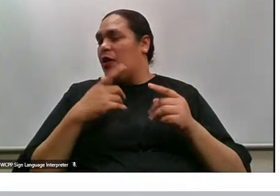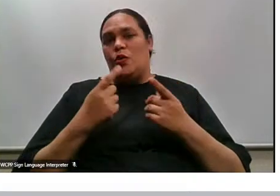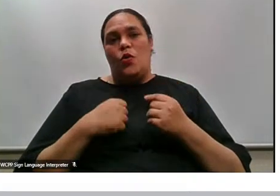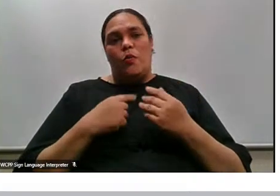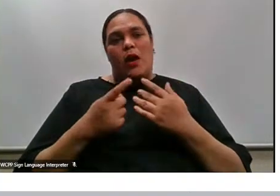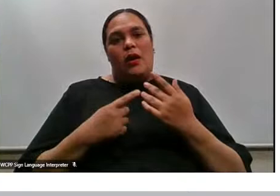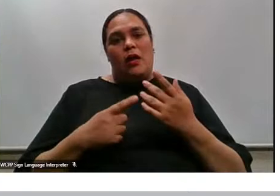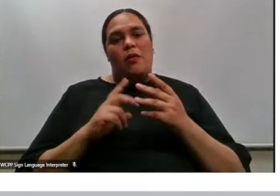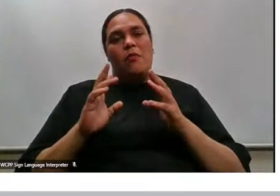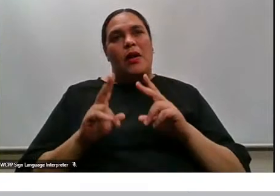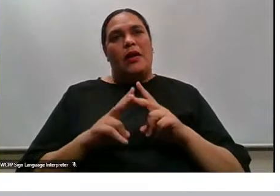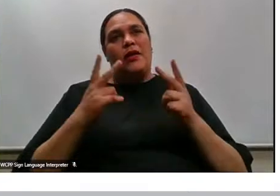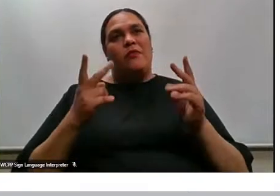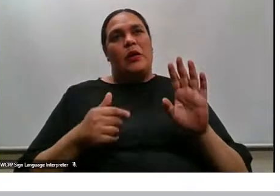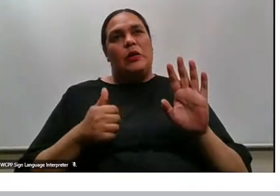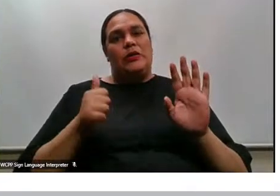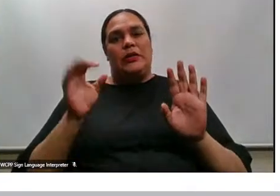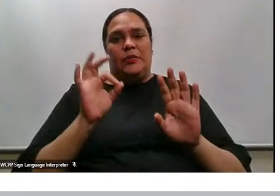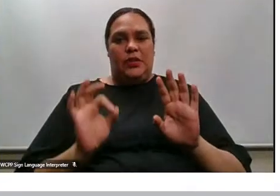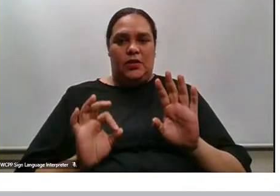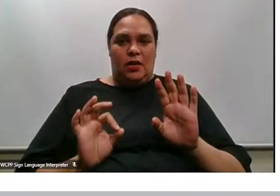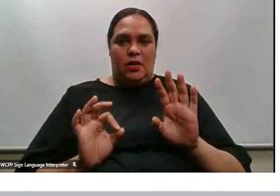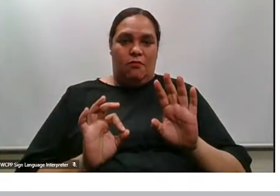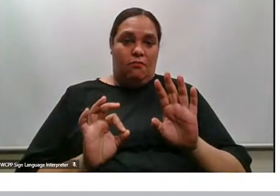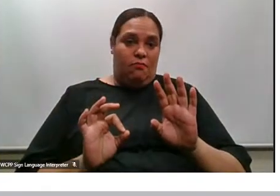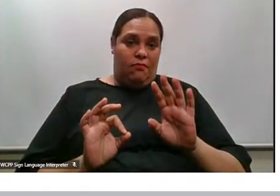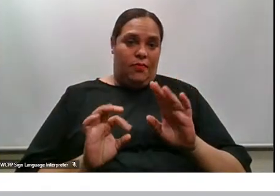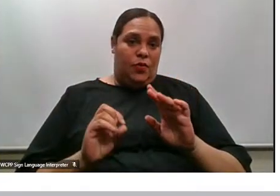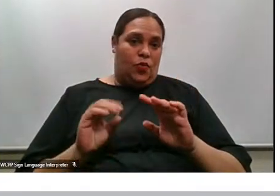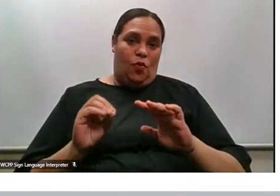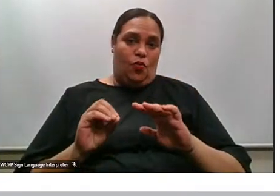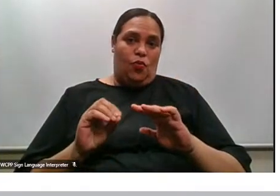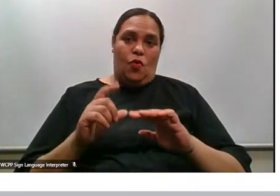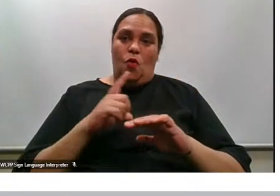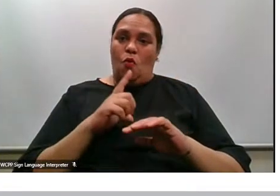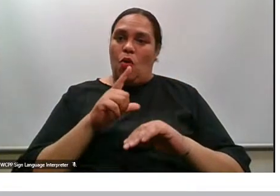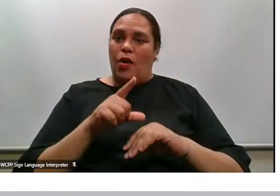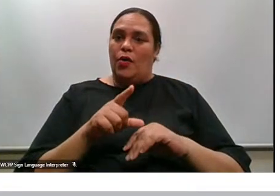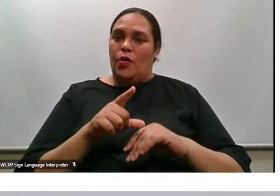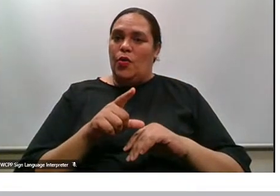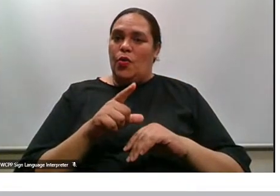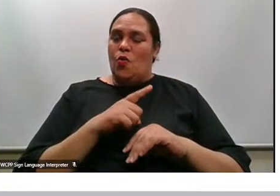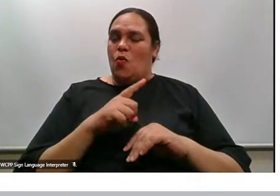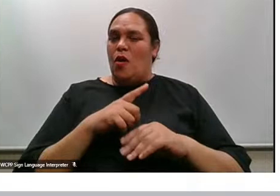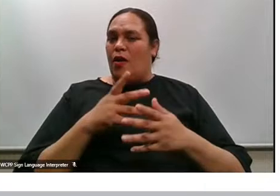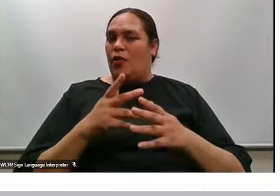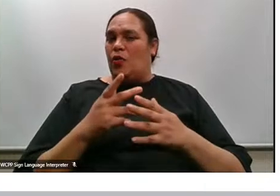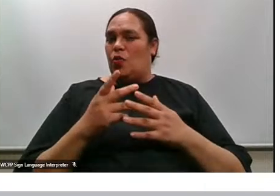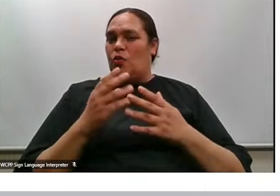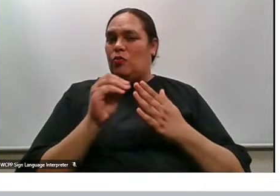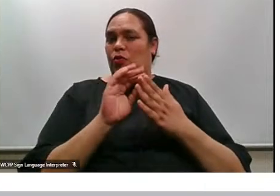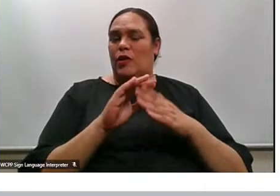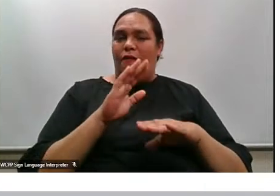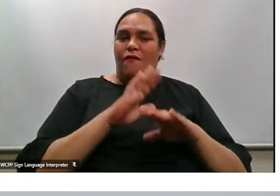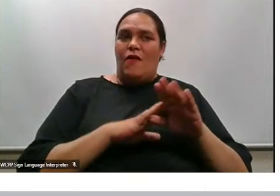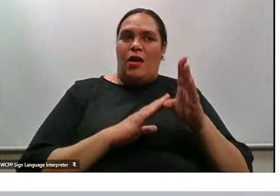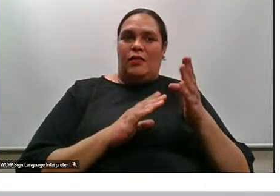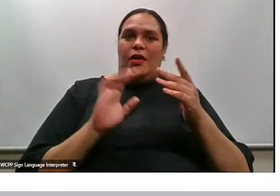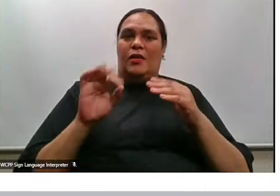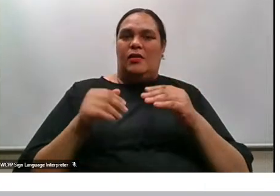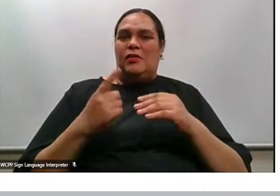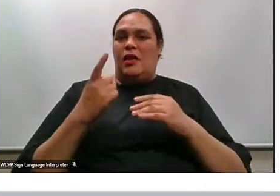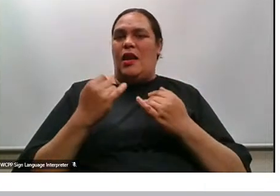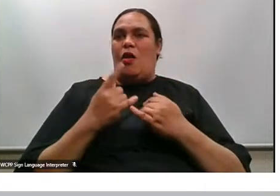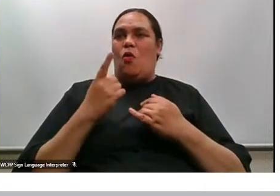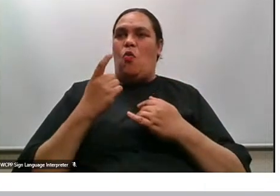only differed by about 6%. So why are you highlighting fines then as one of